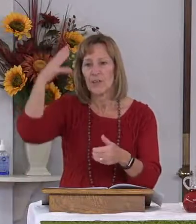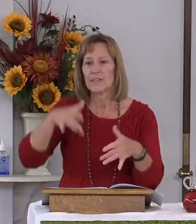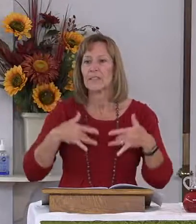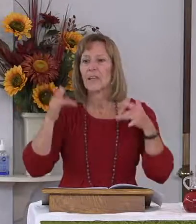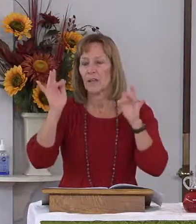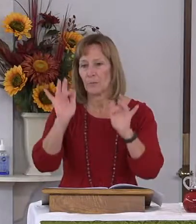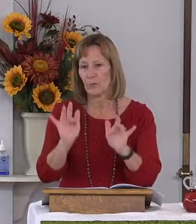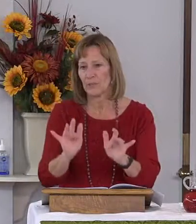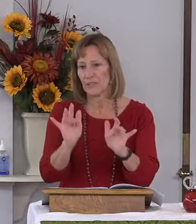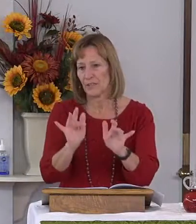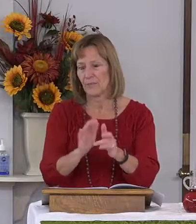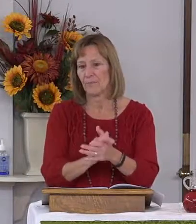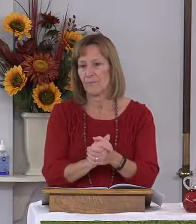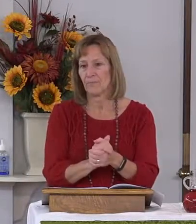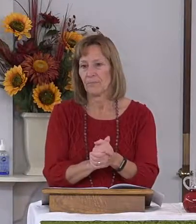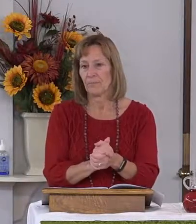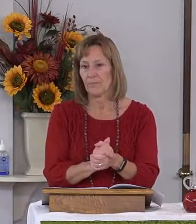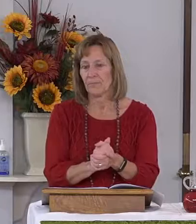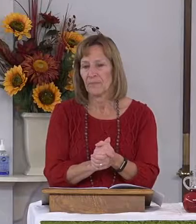mercy.